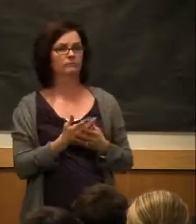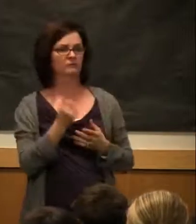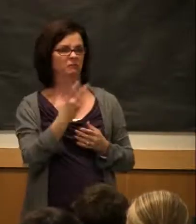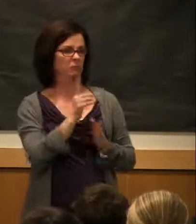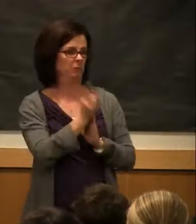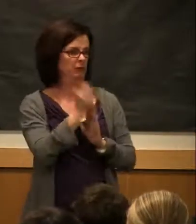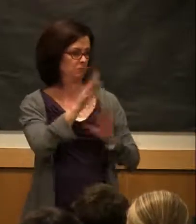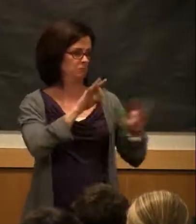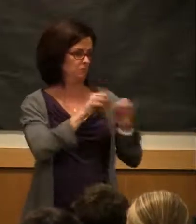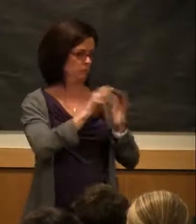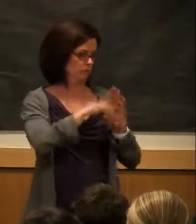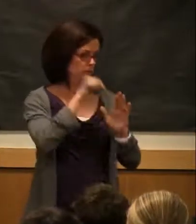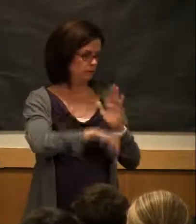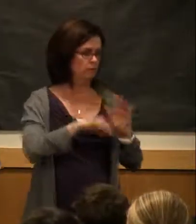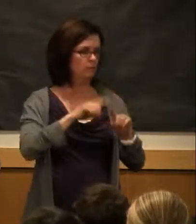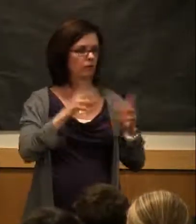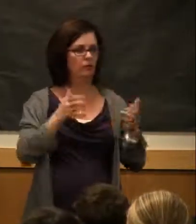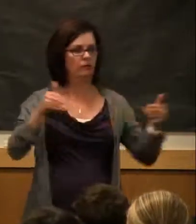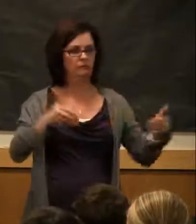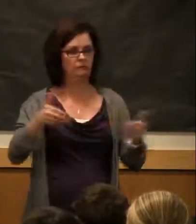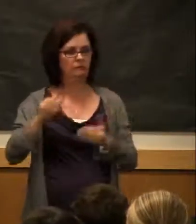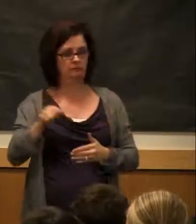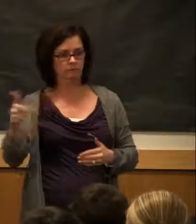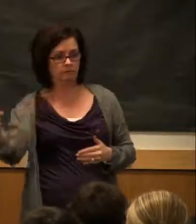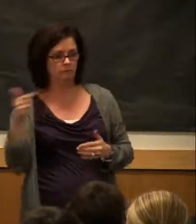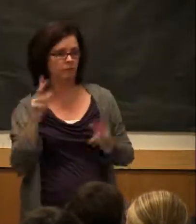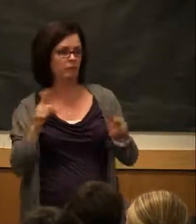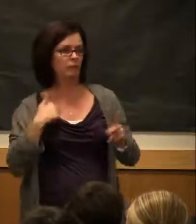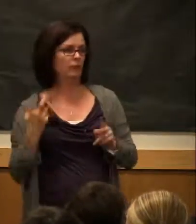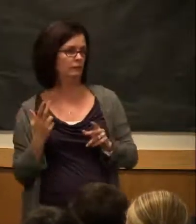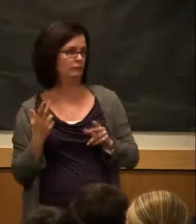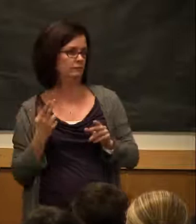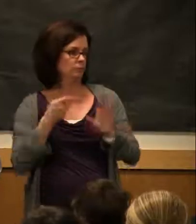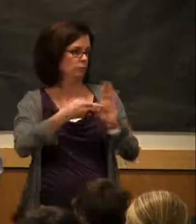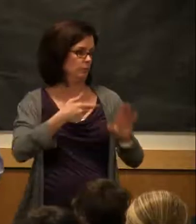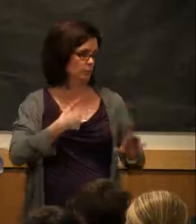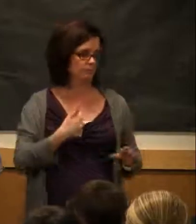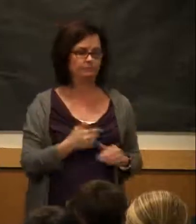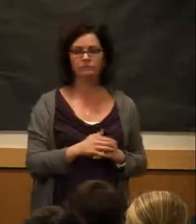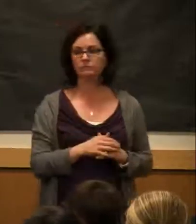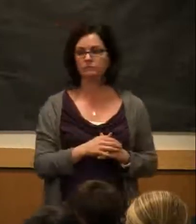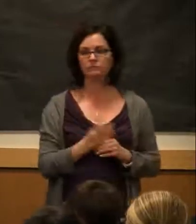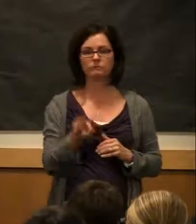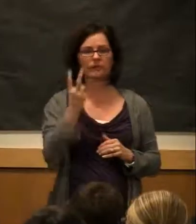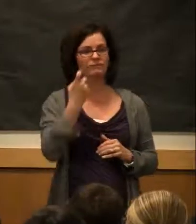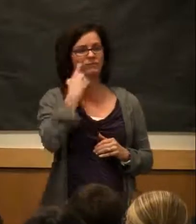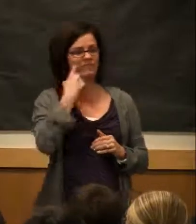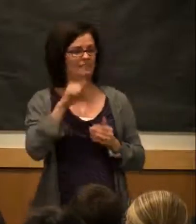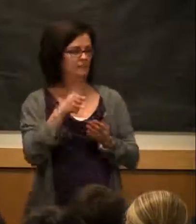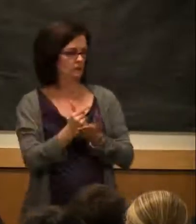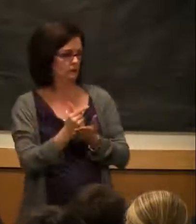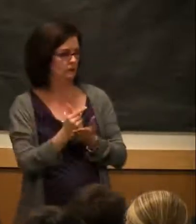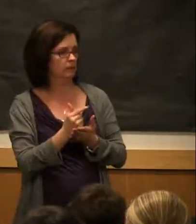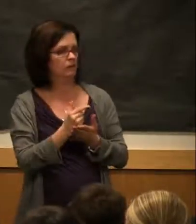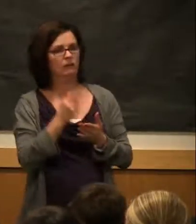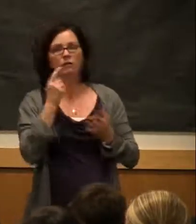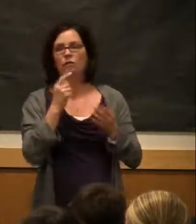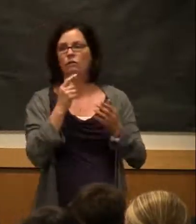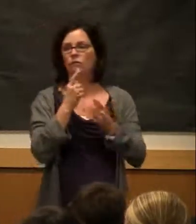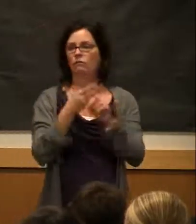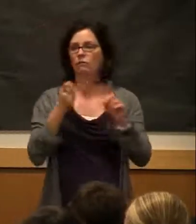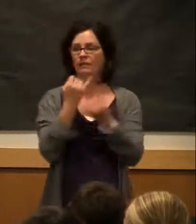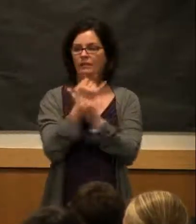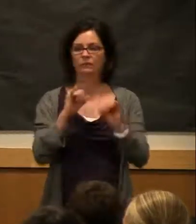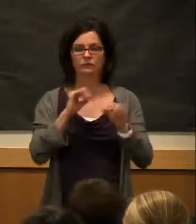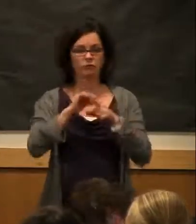couple of minutes. But I want to introduce the folks that I brought with me. We have two recent graduates of our Independence